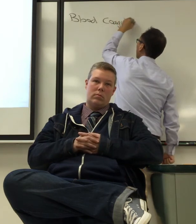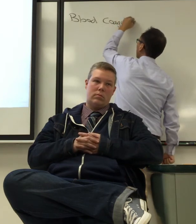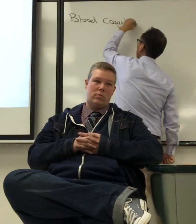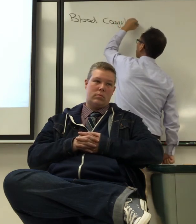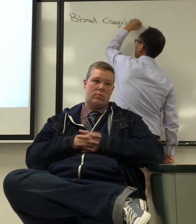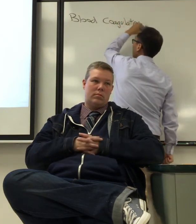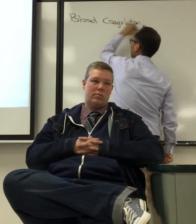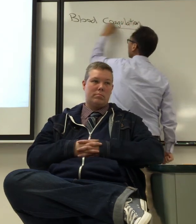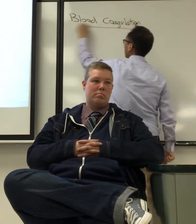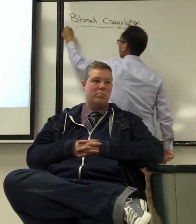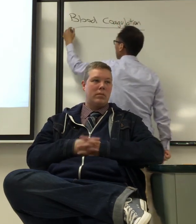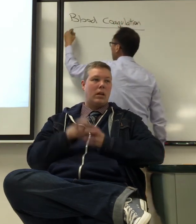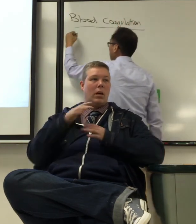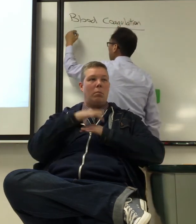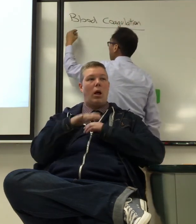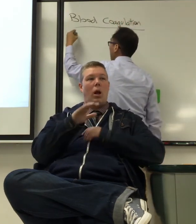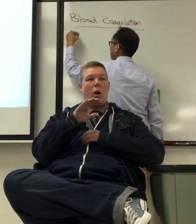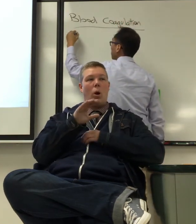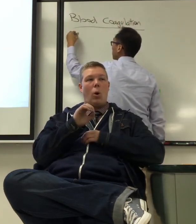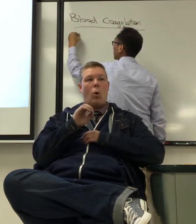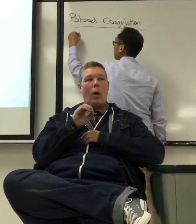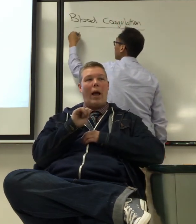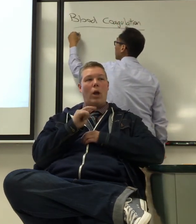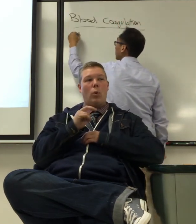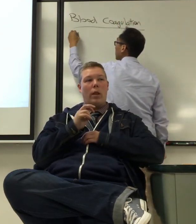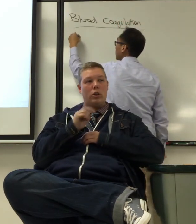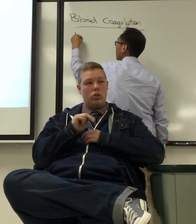Blood coagulation, vascular spasm.